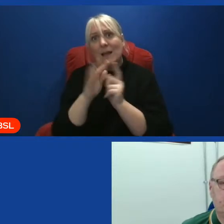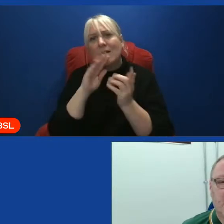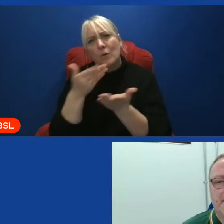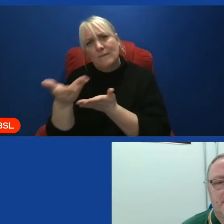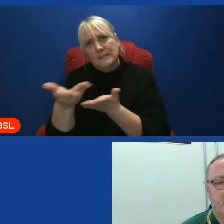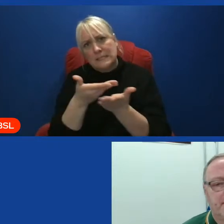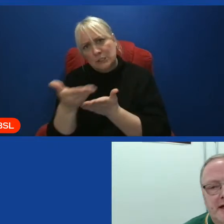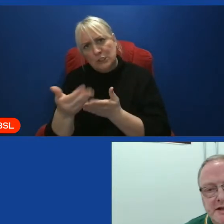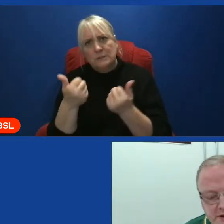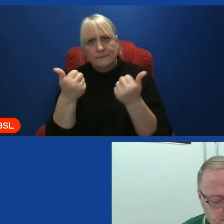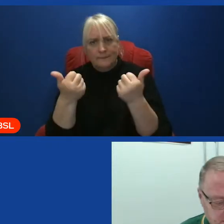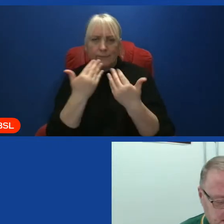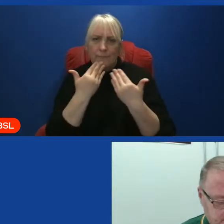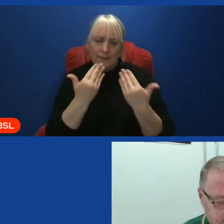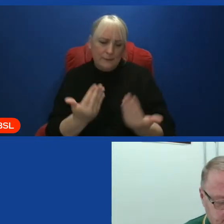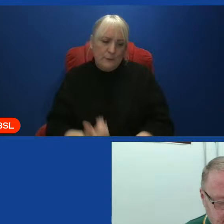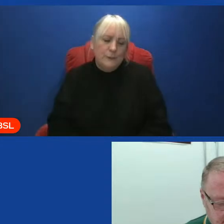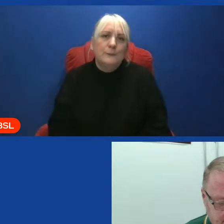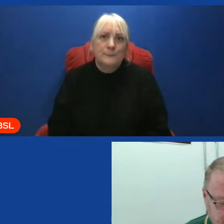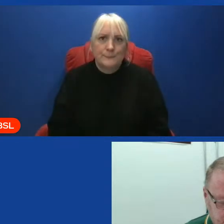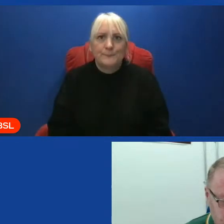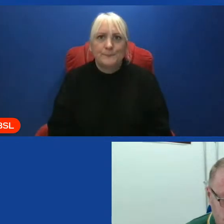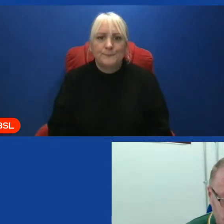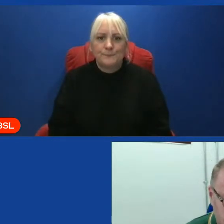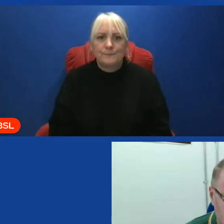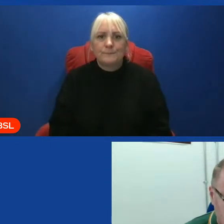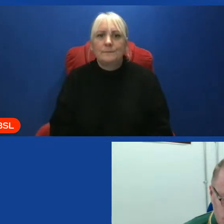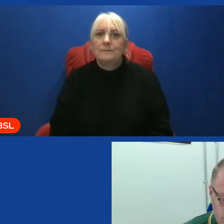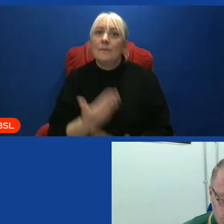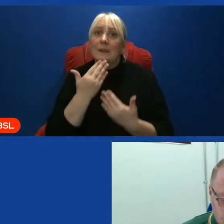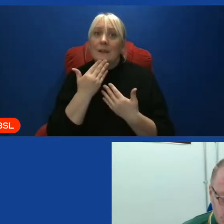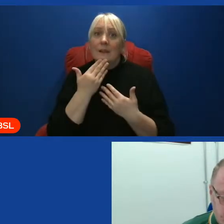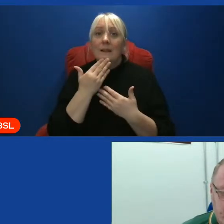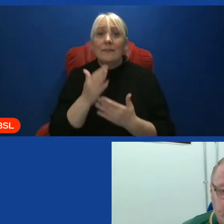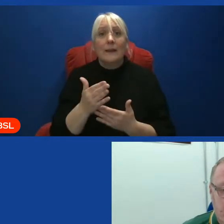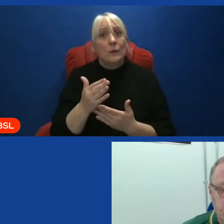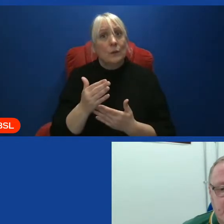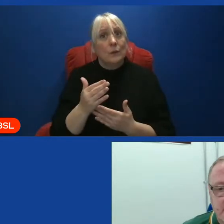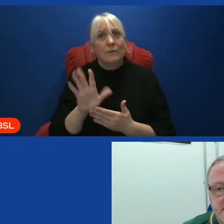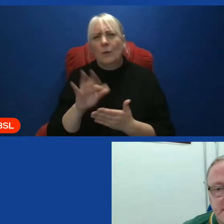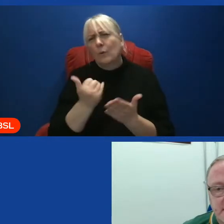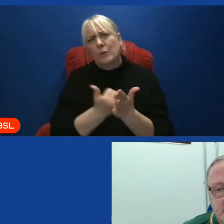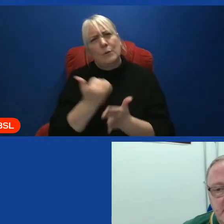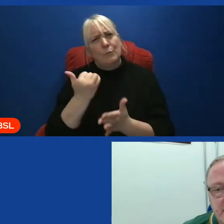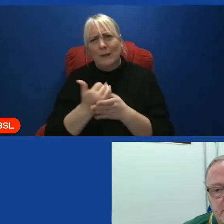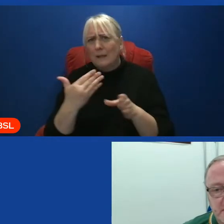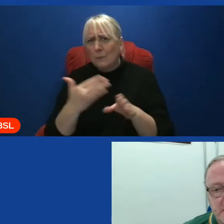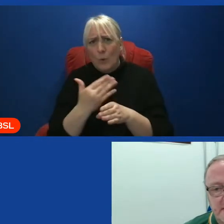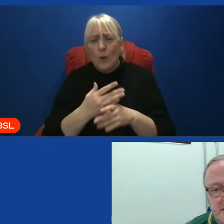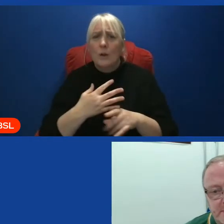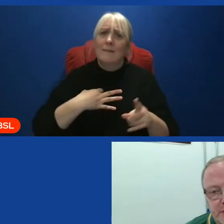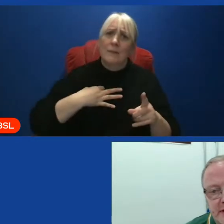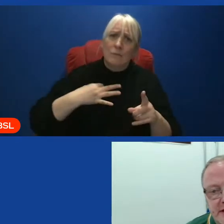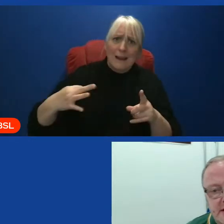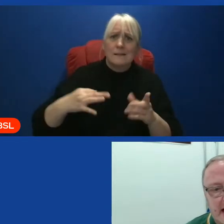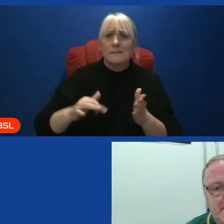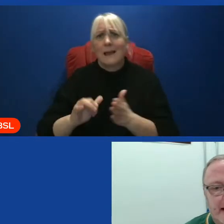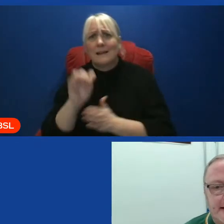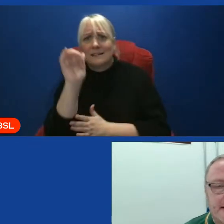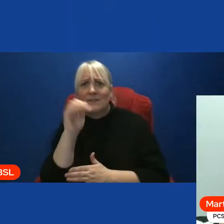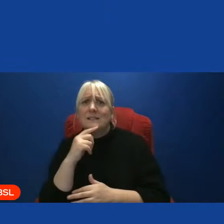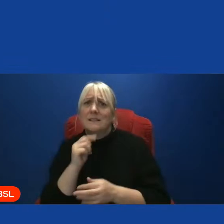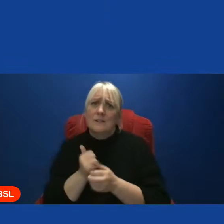Thanks. Brilliant. Thanks so much, Ange, for that, and thanks for all the brilliant work that our reps and activists in the DWP group are doing to support